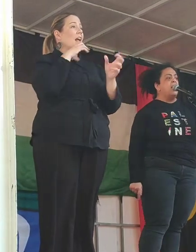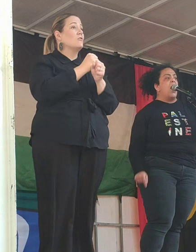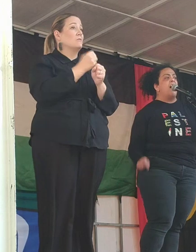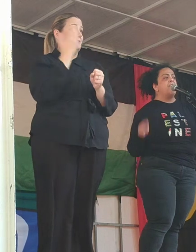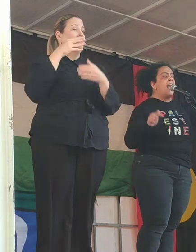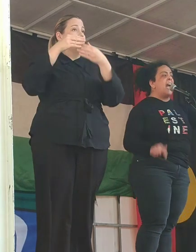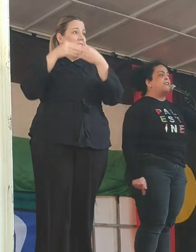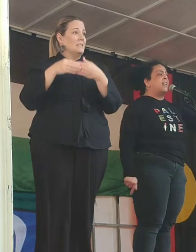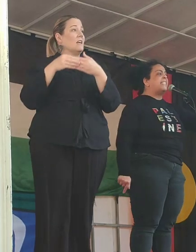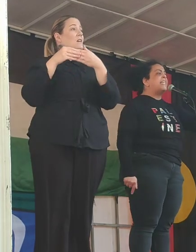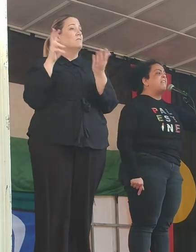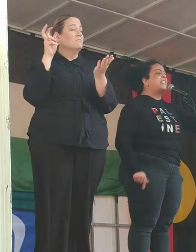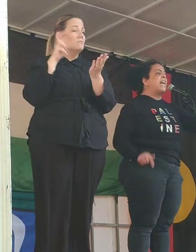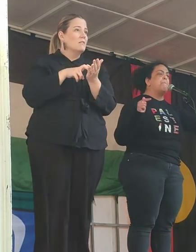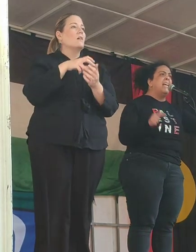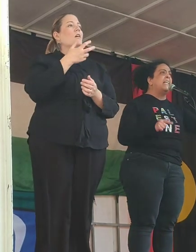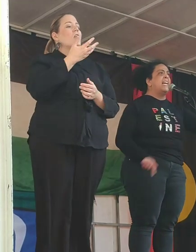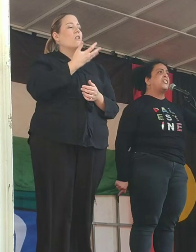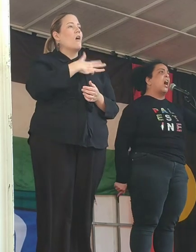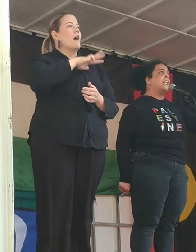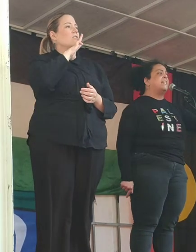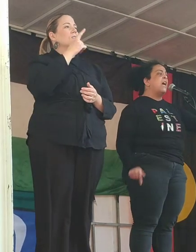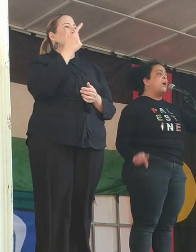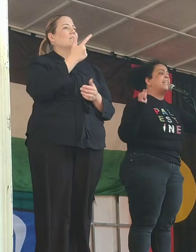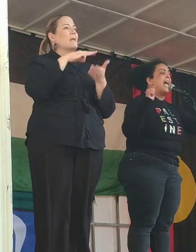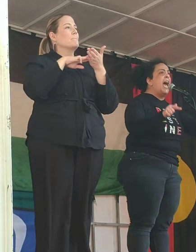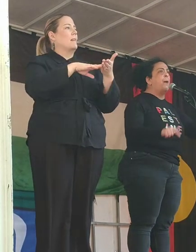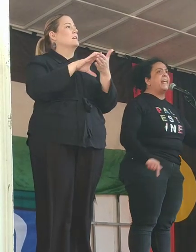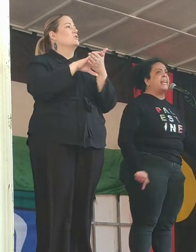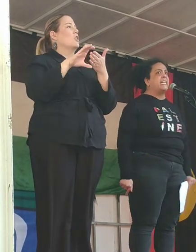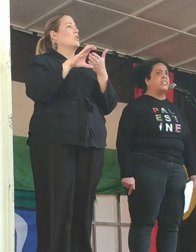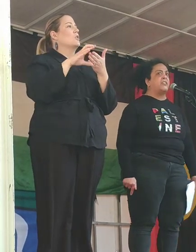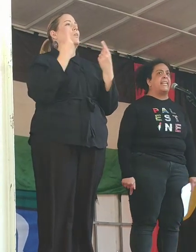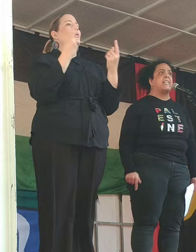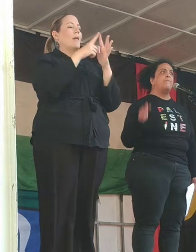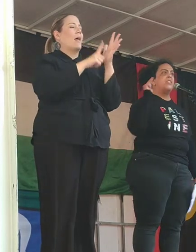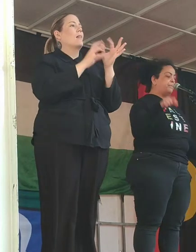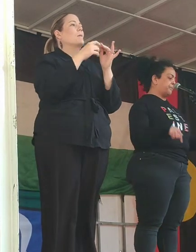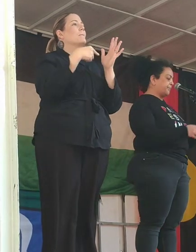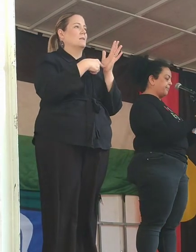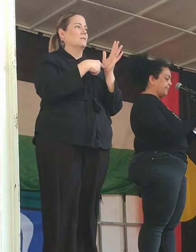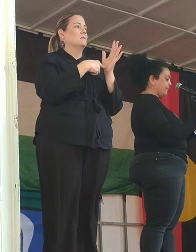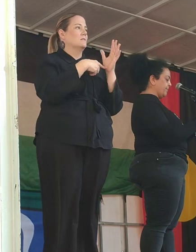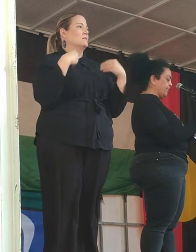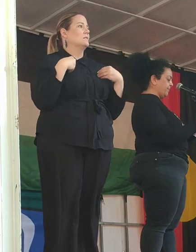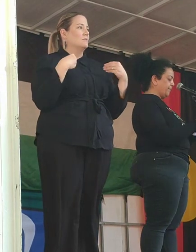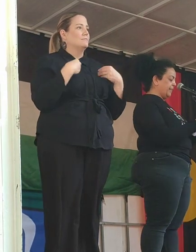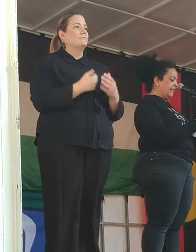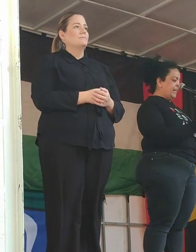deal of $917 million with Melbourne Industries.